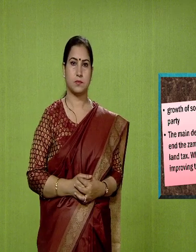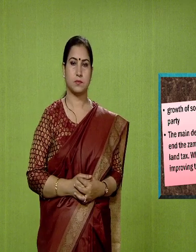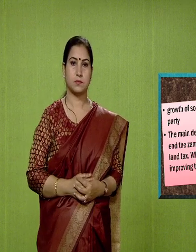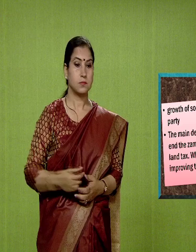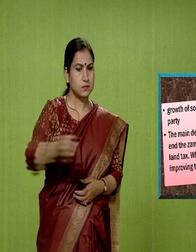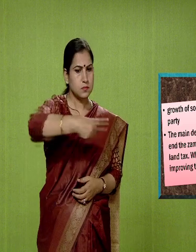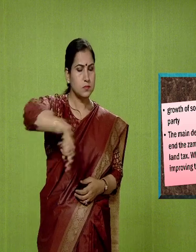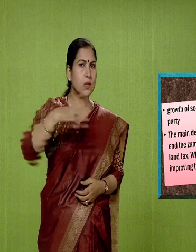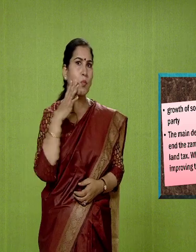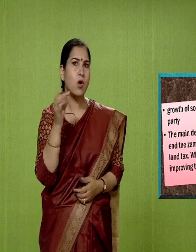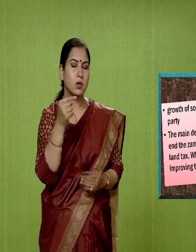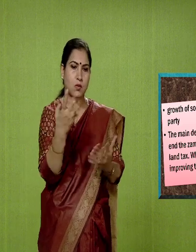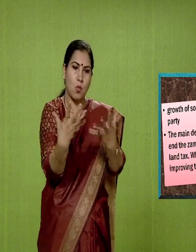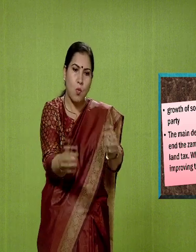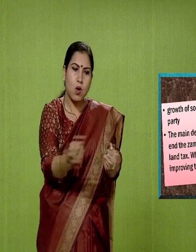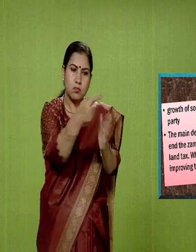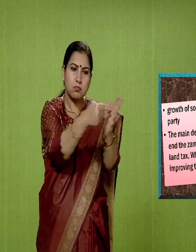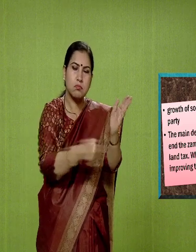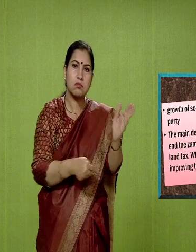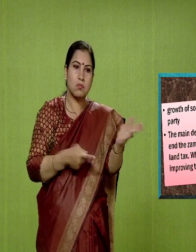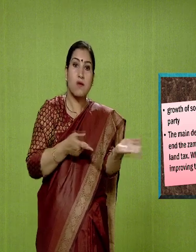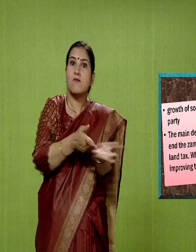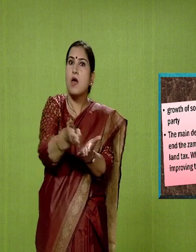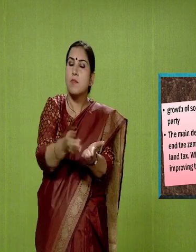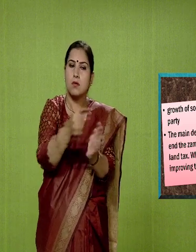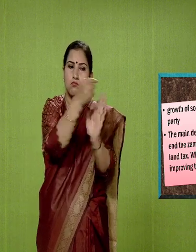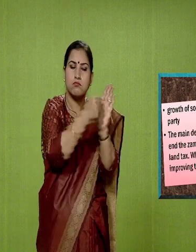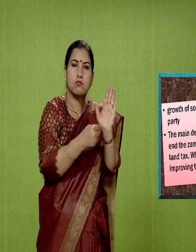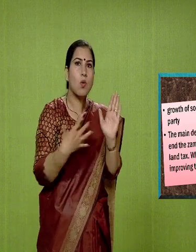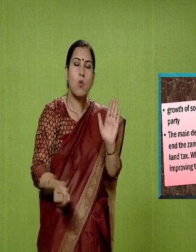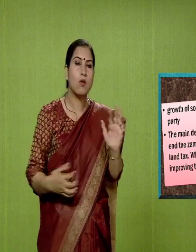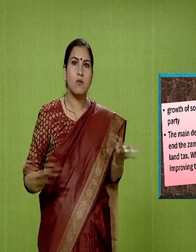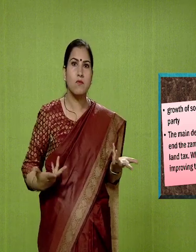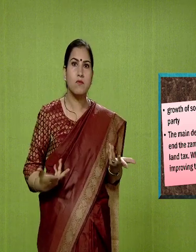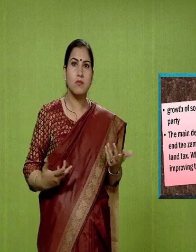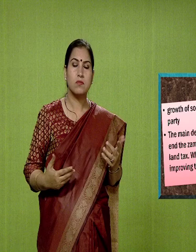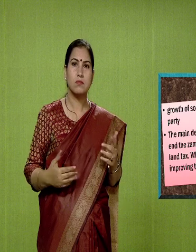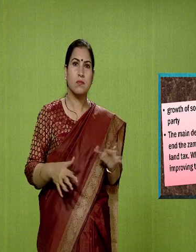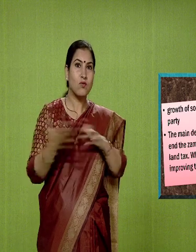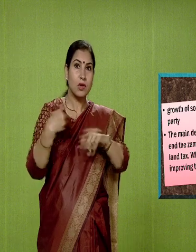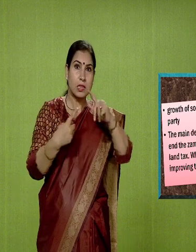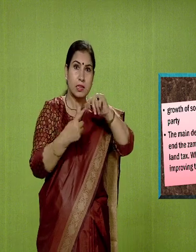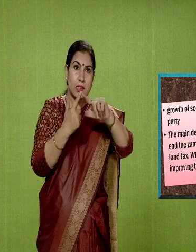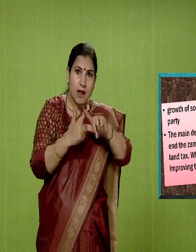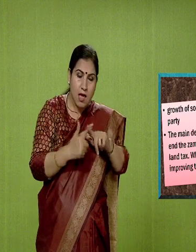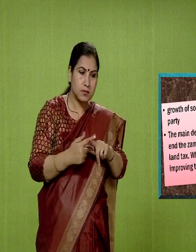The main demands of the farmers were to end the zamindari system